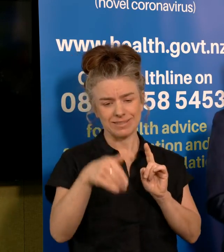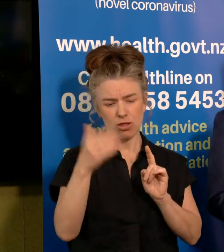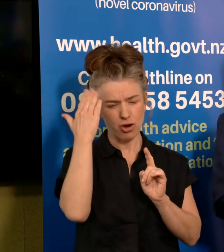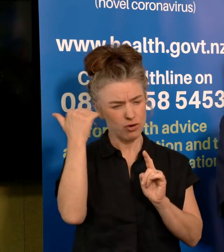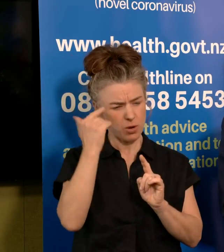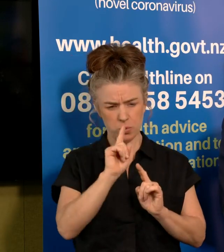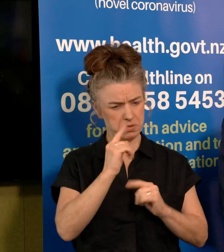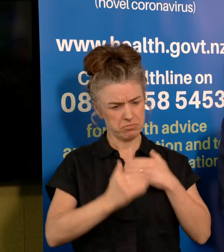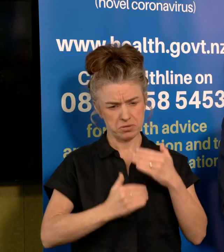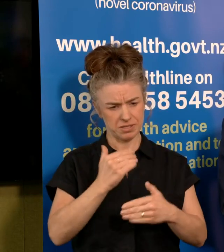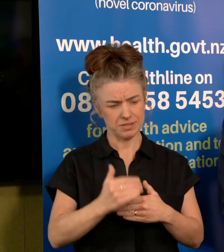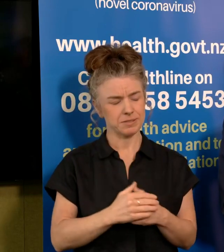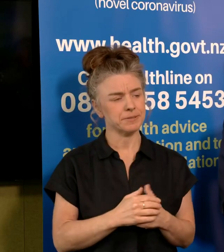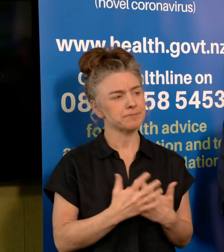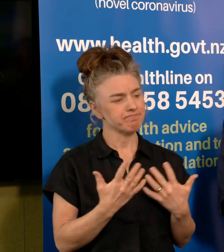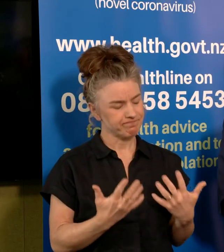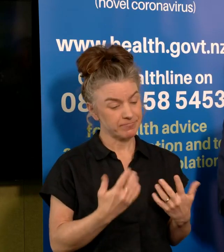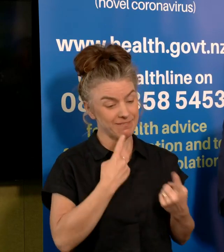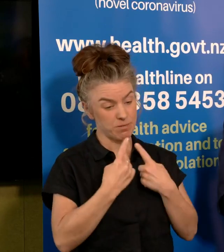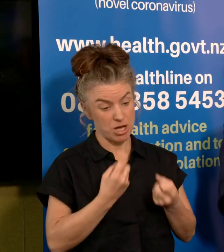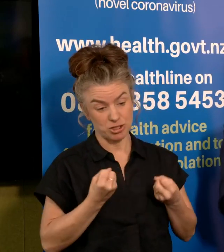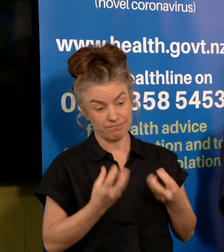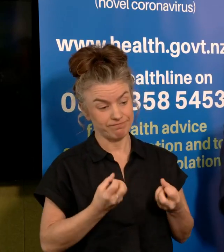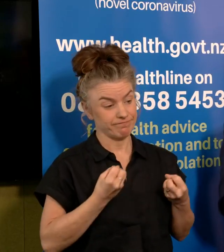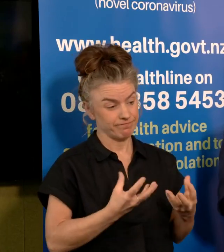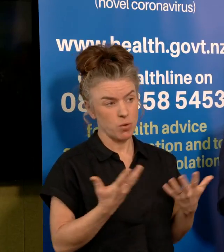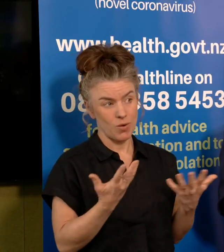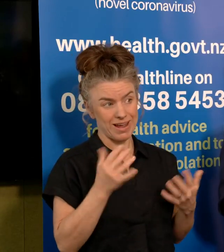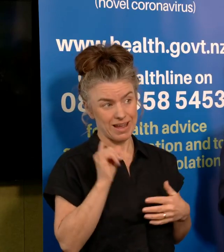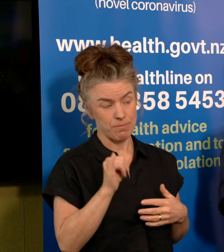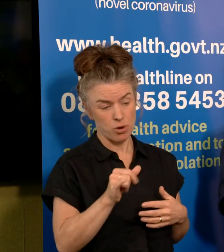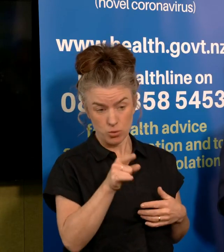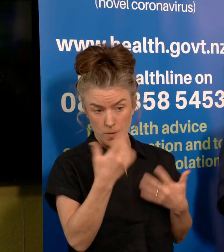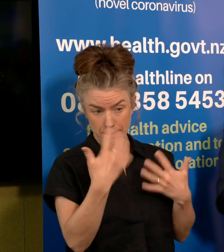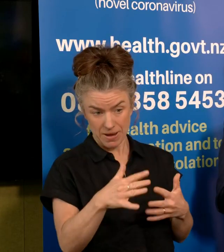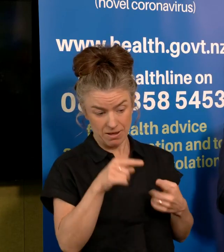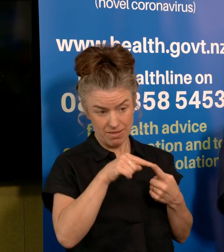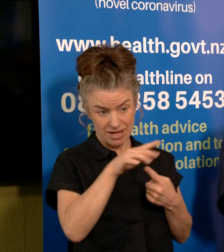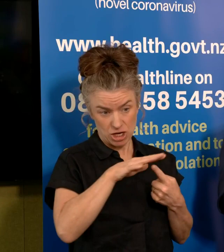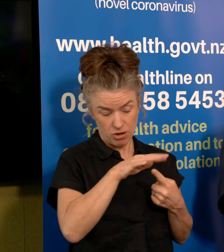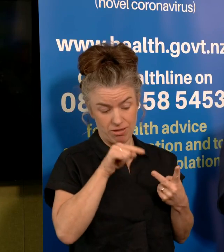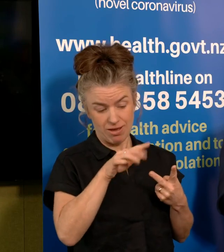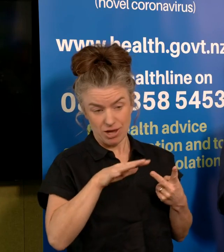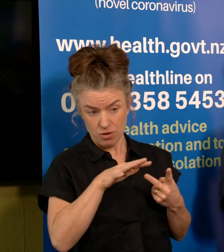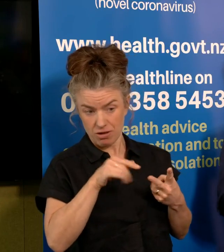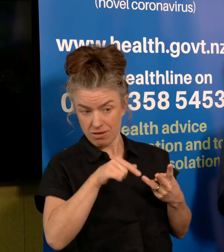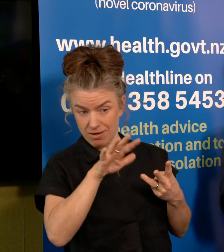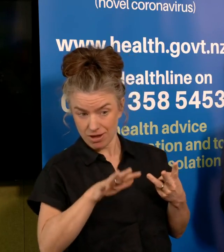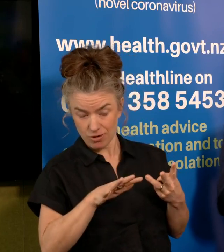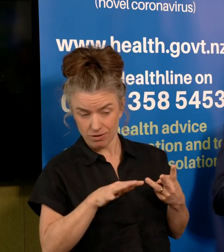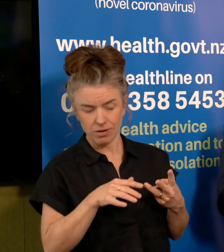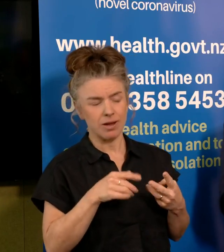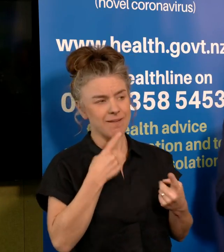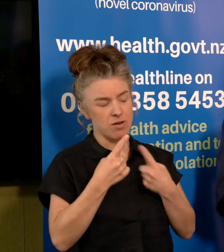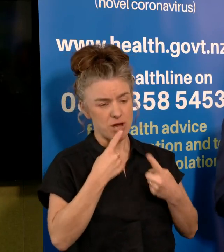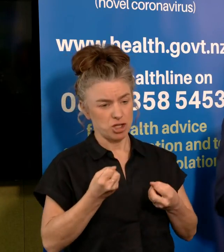Yes, so those people will receive information at the airport. They will be asked if they've been in those areas. They will receive information, and